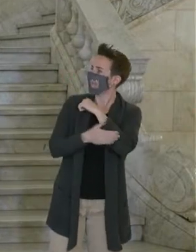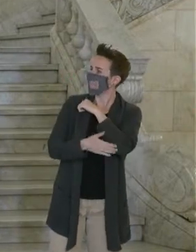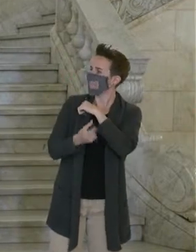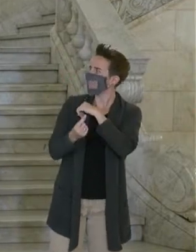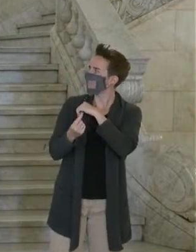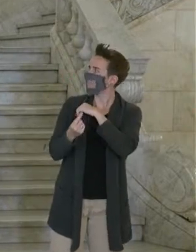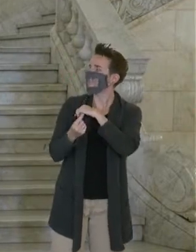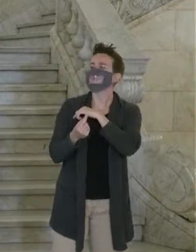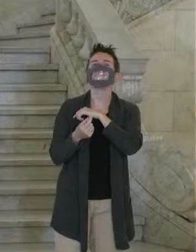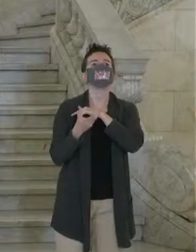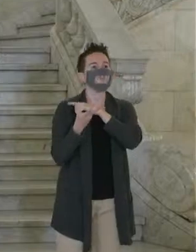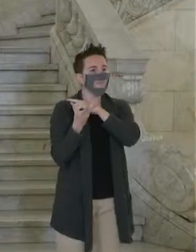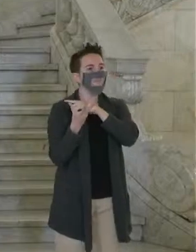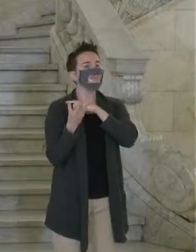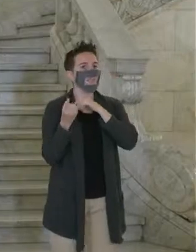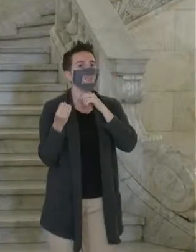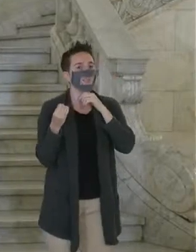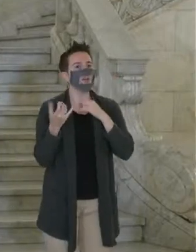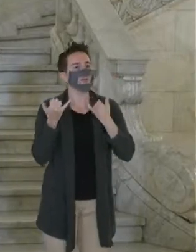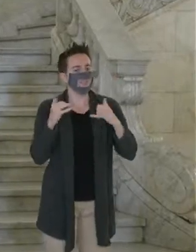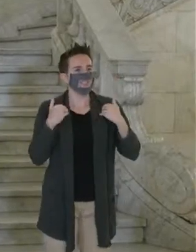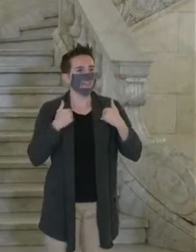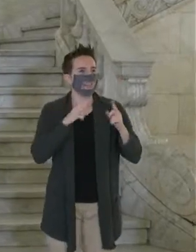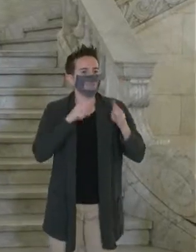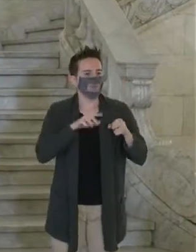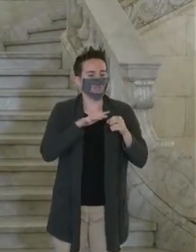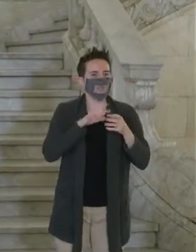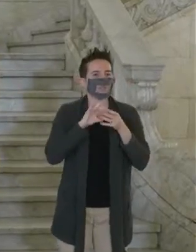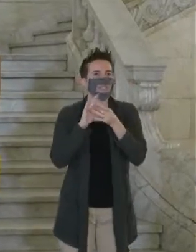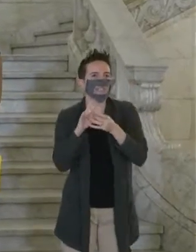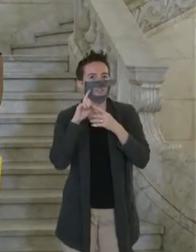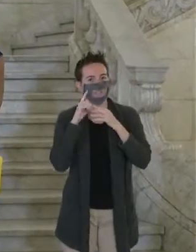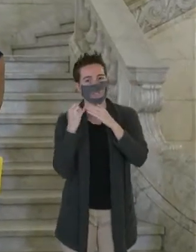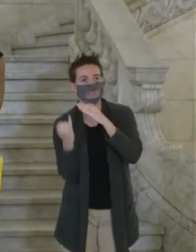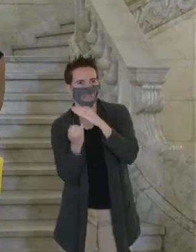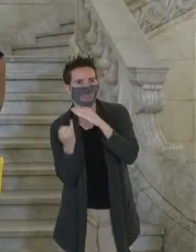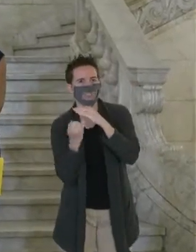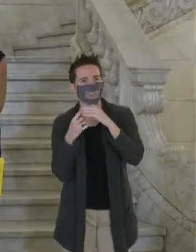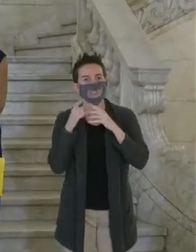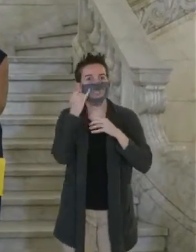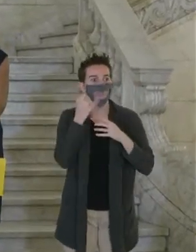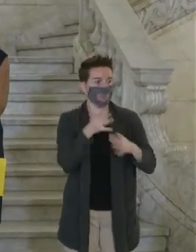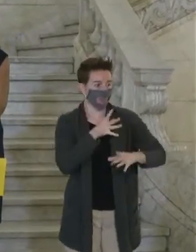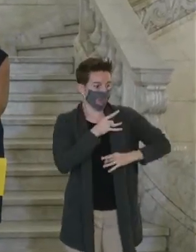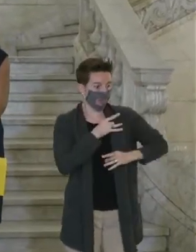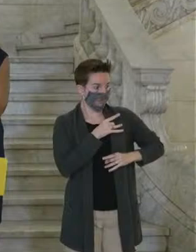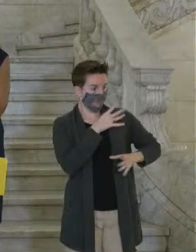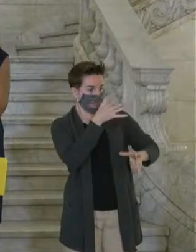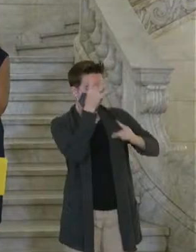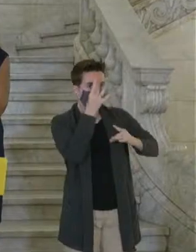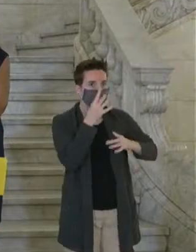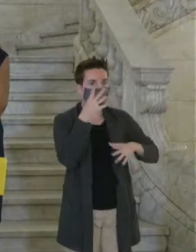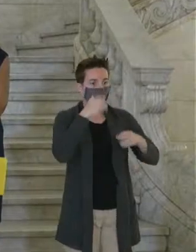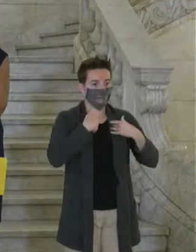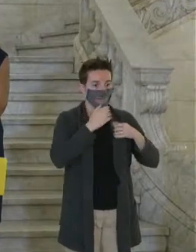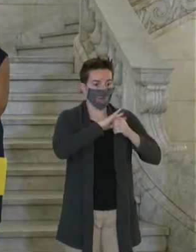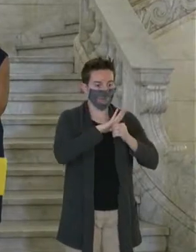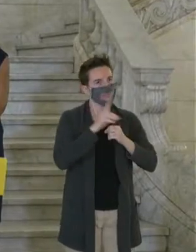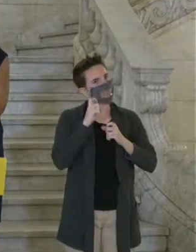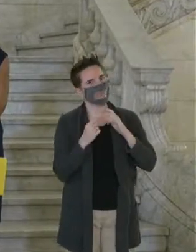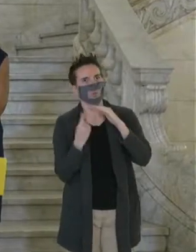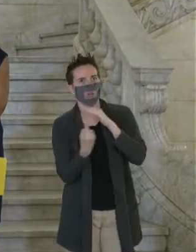Yeah, so there'll still be orders around isolation and quarantine. If you are infected with